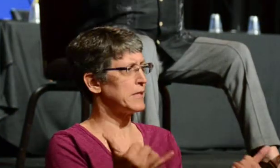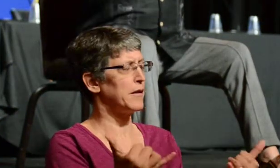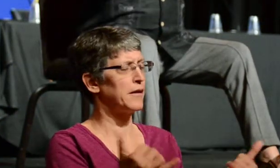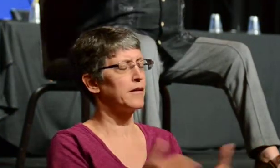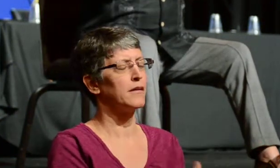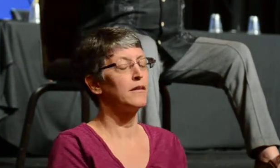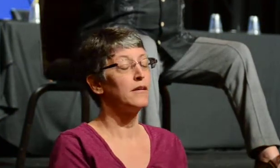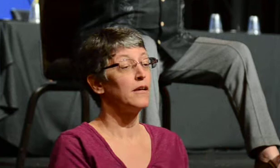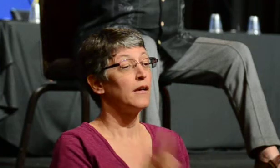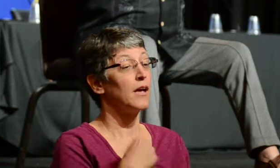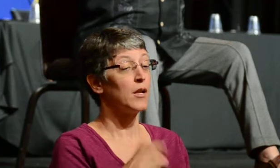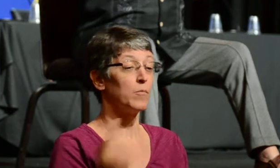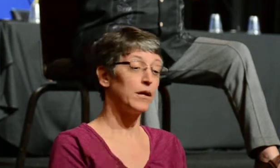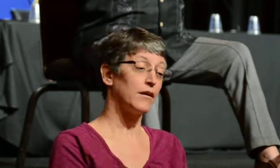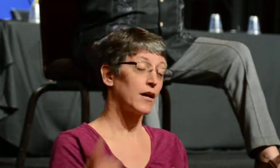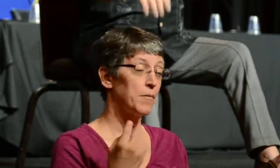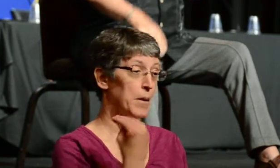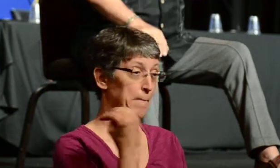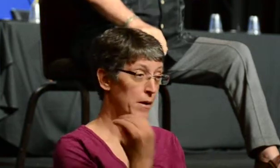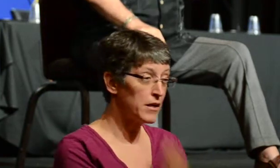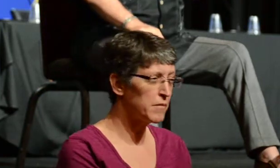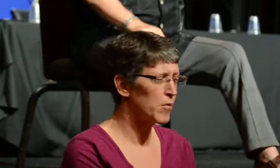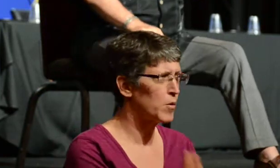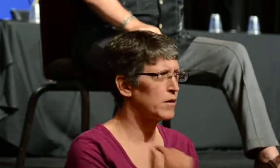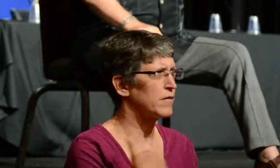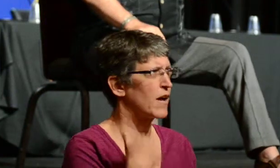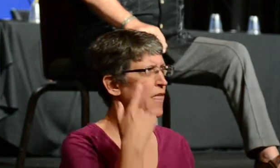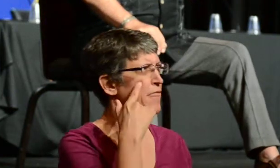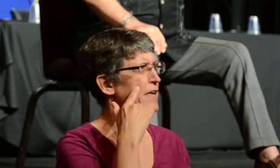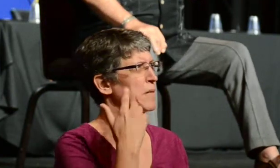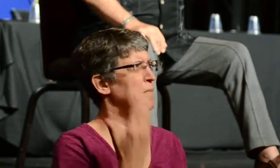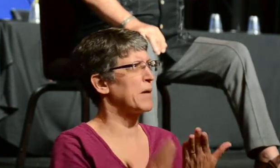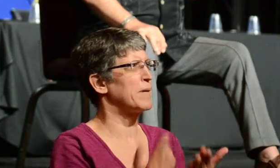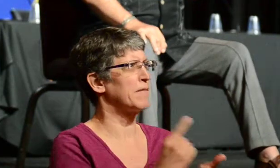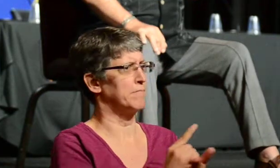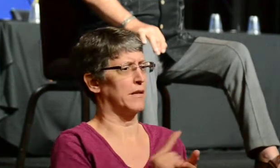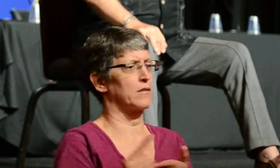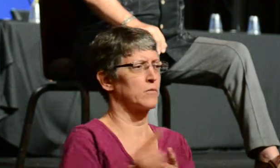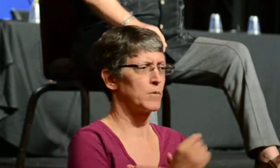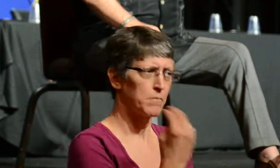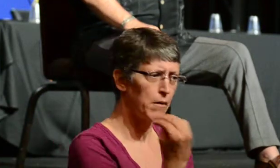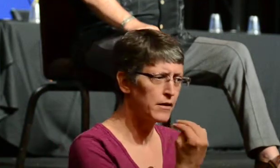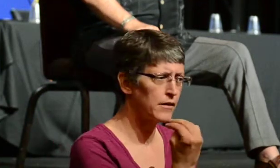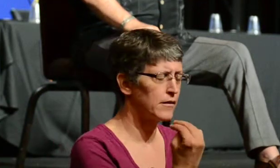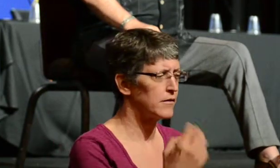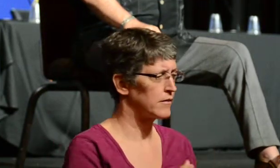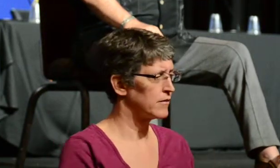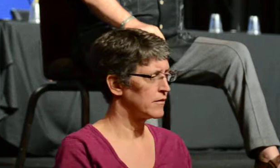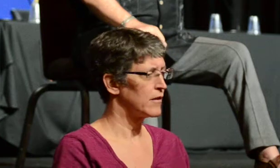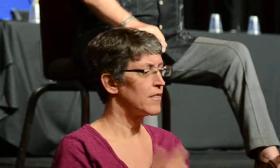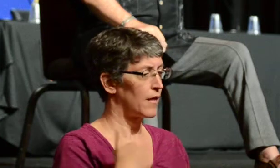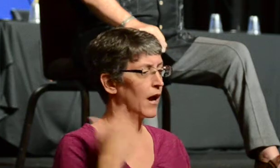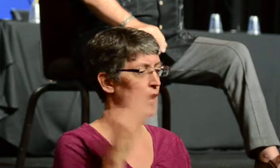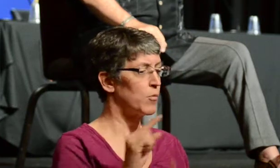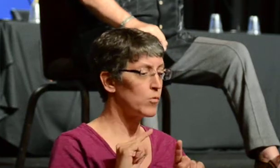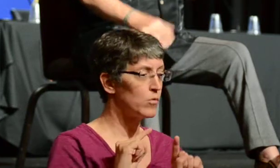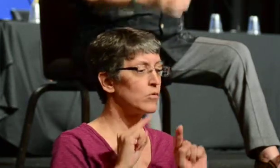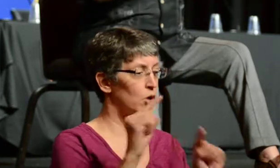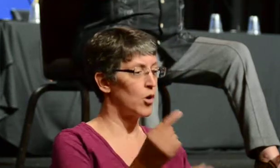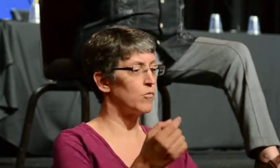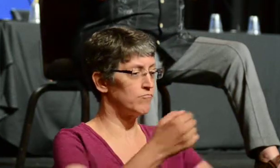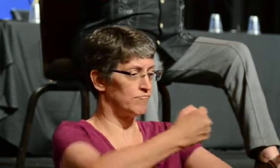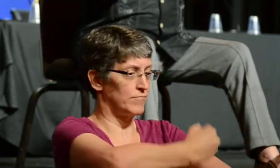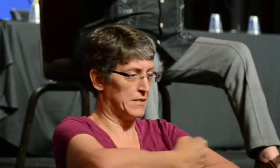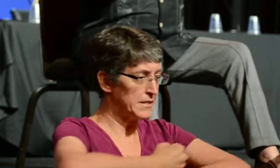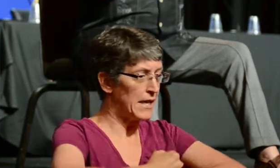we come in Monday morning, so I think it's like a week from today, that I'll be on